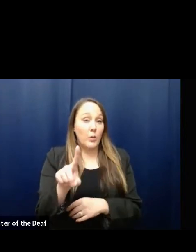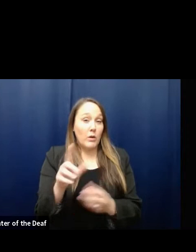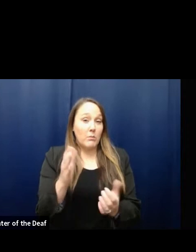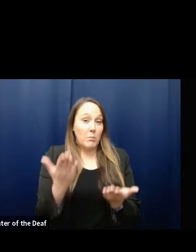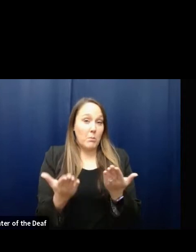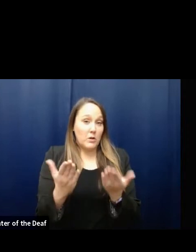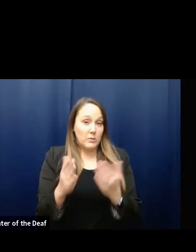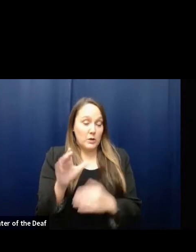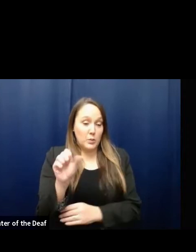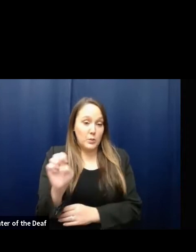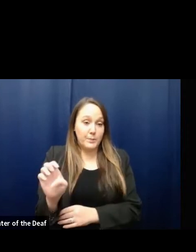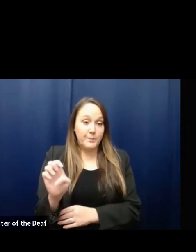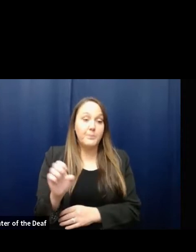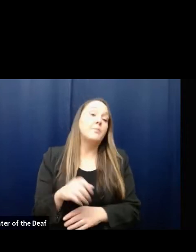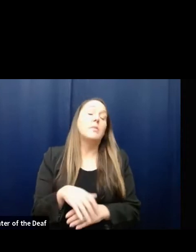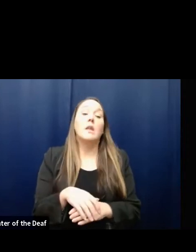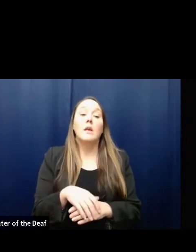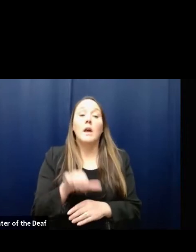cases.